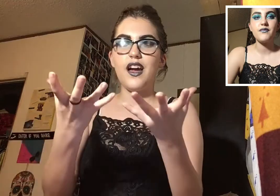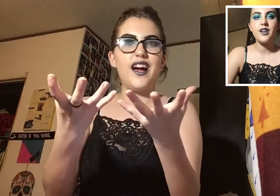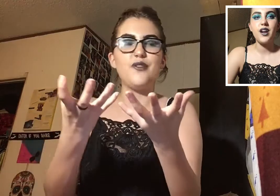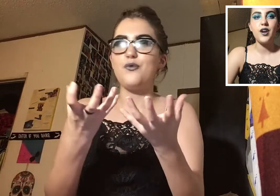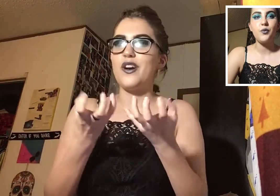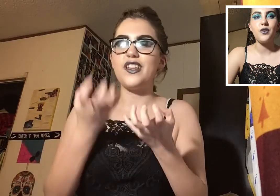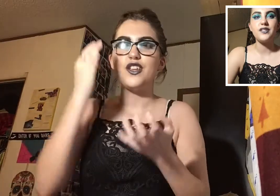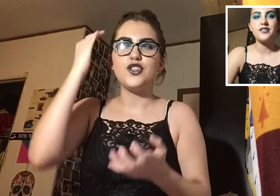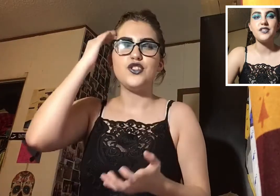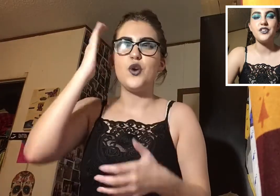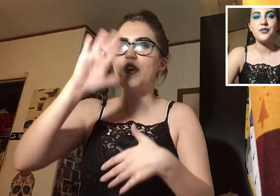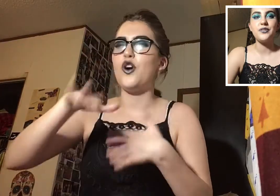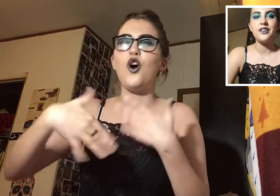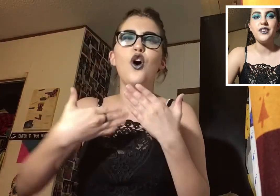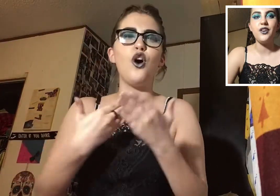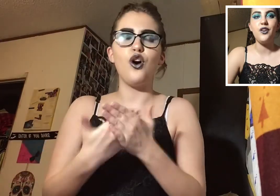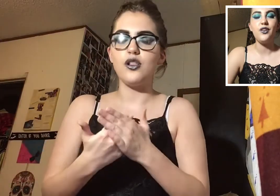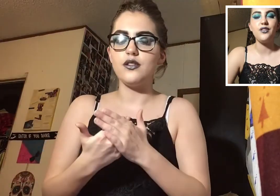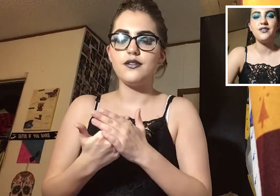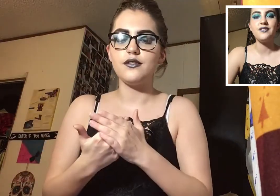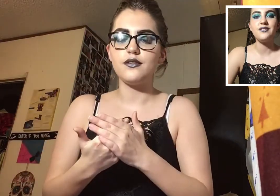I want to know all.